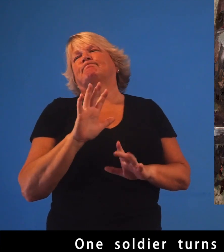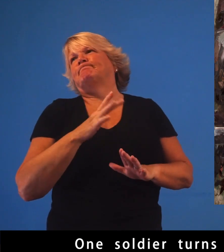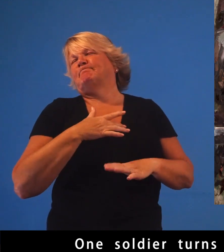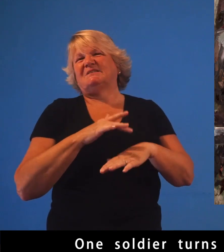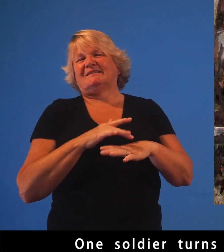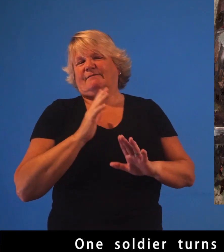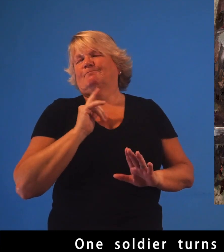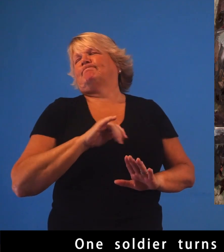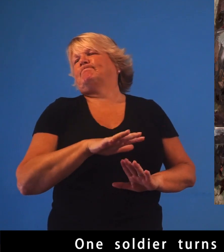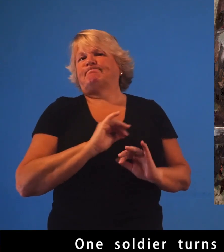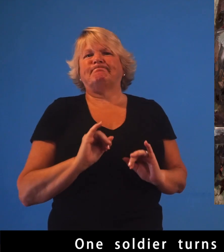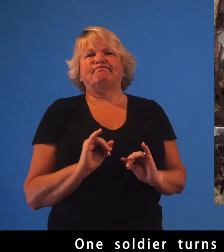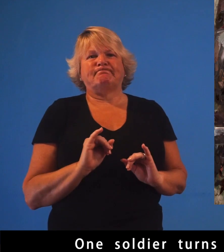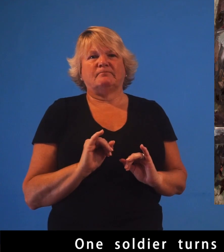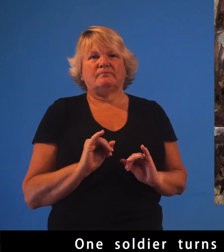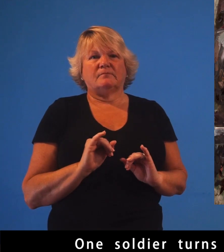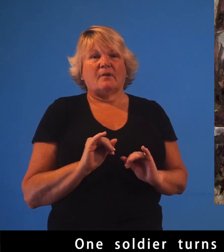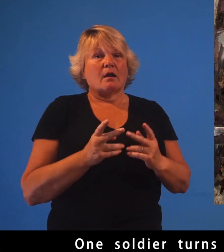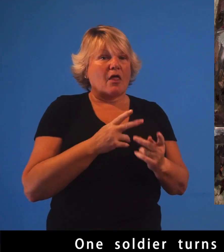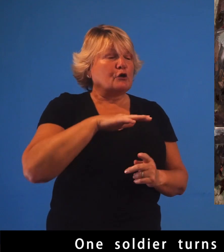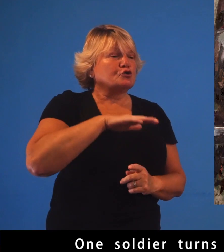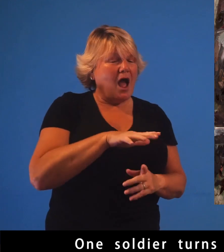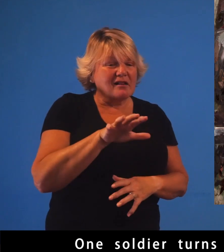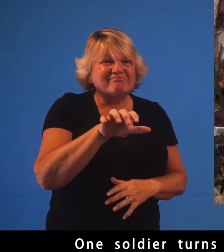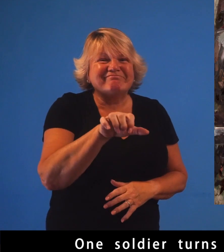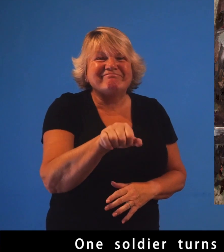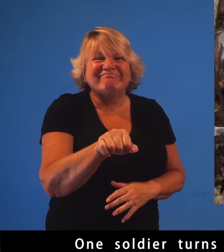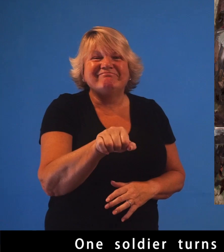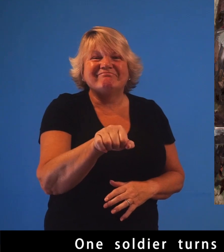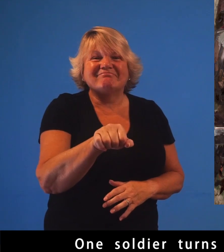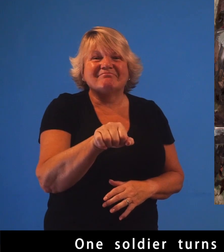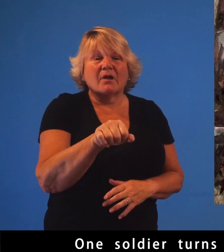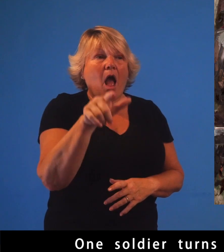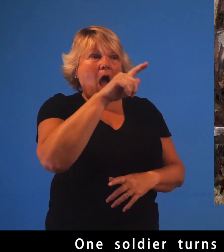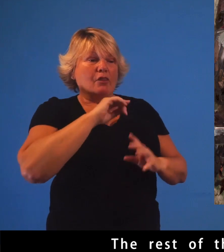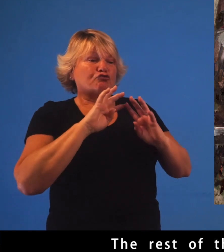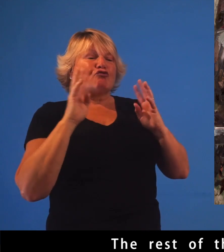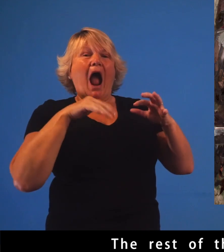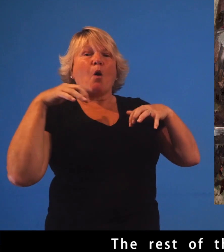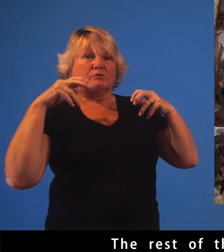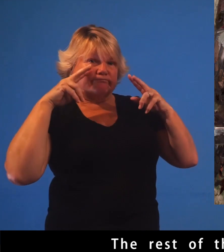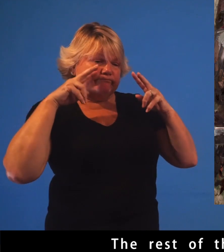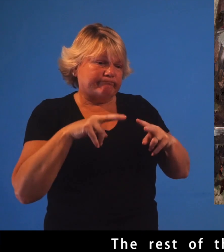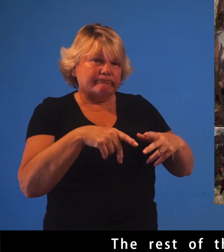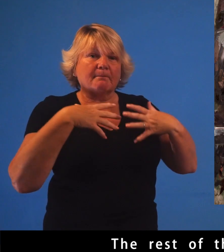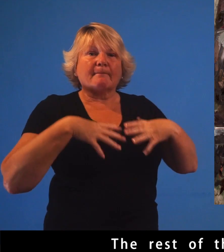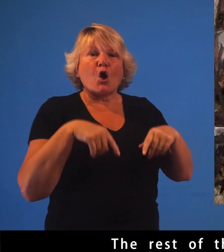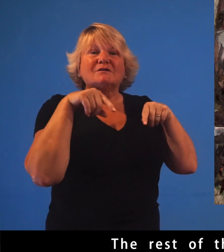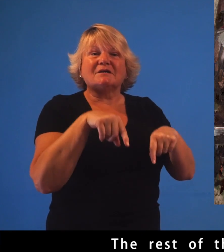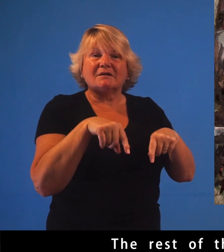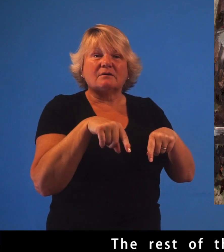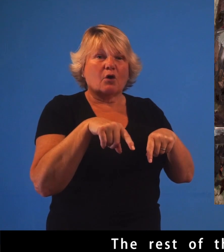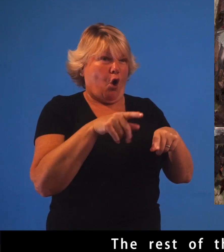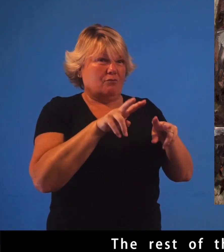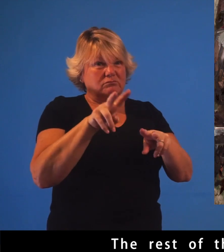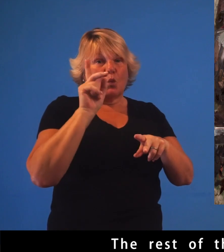with sensitivity, while another child reaches across the corpse. The rest of the crowd stare at